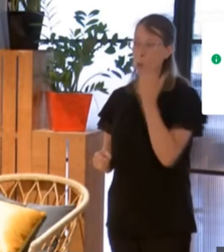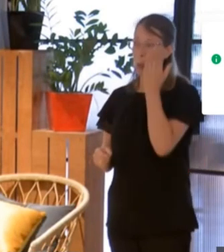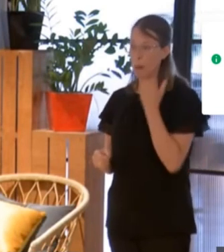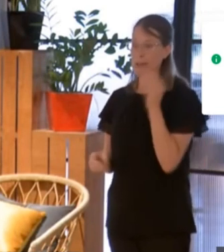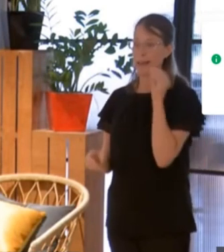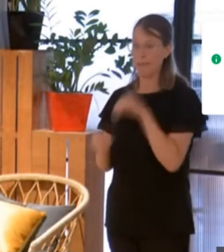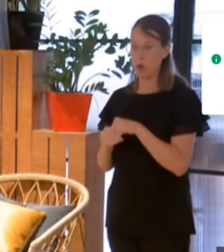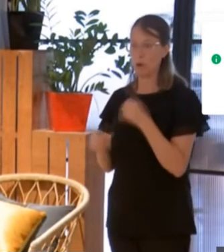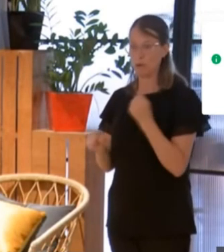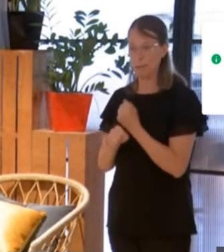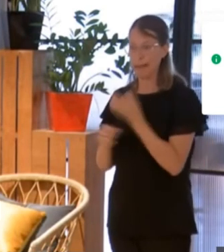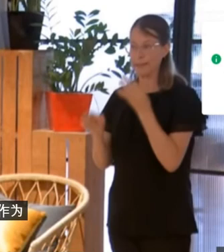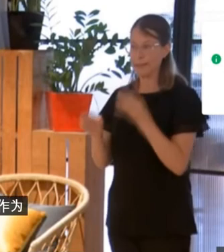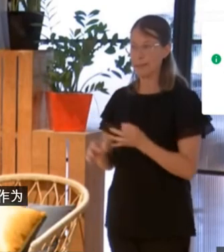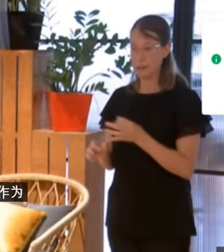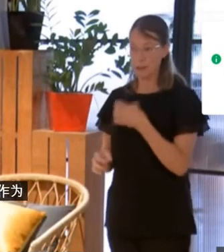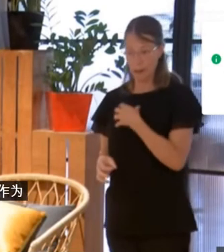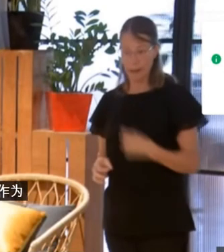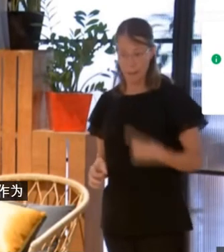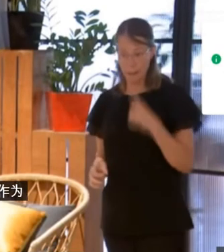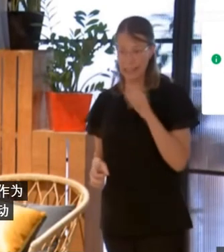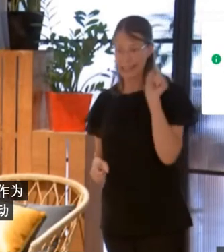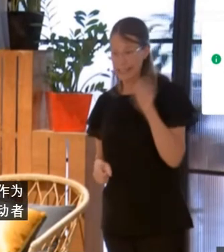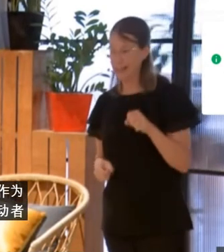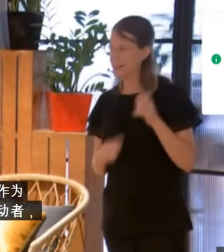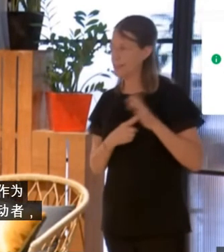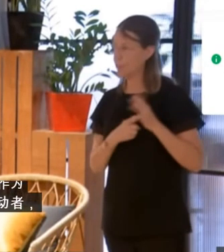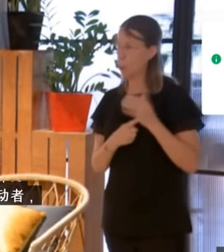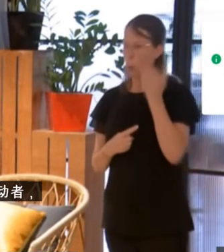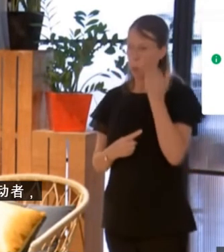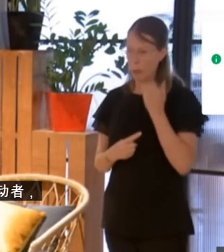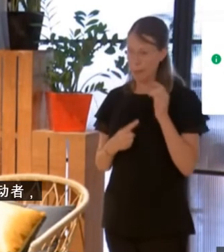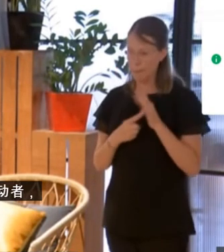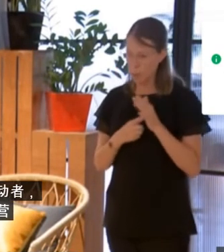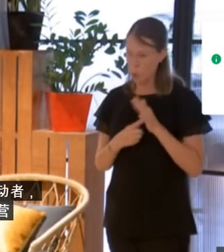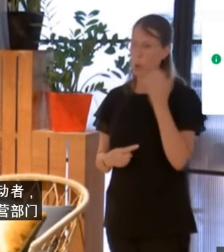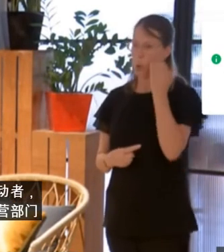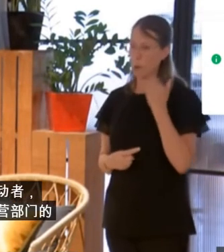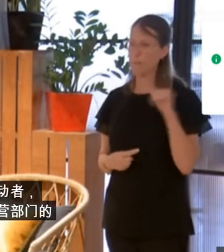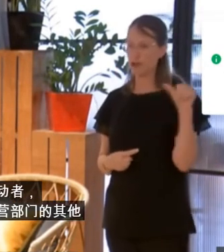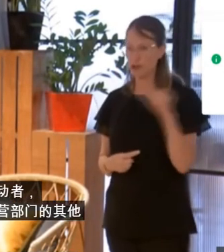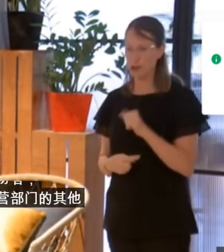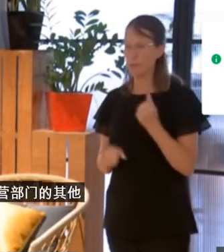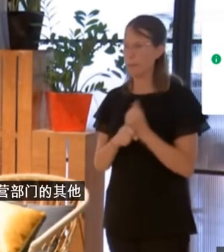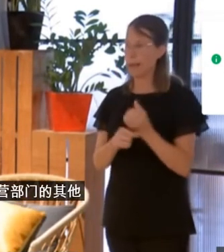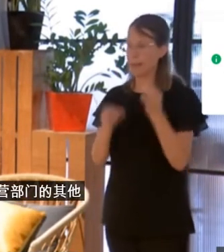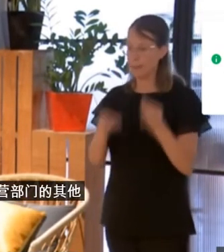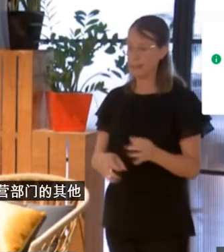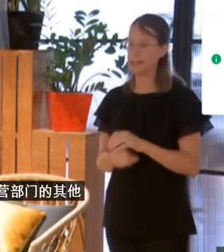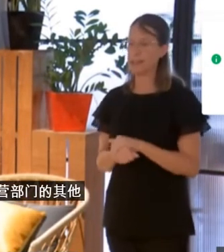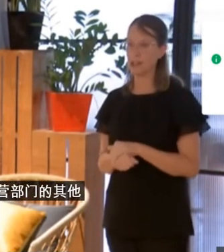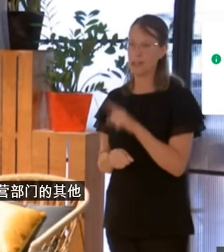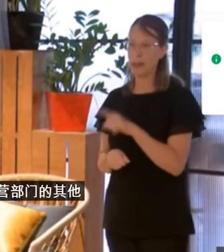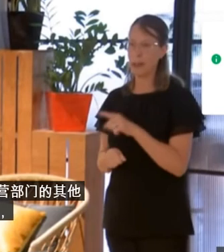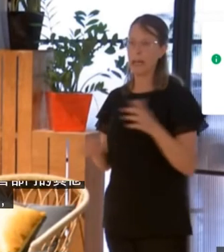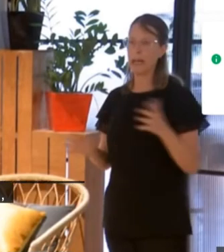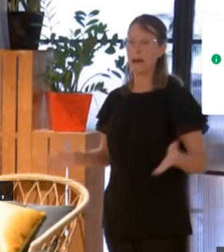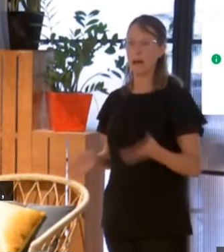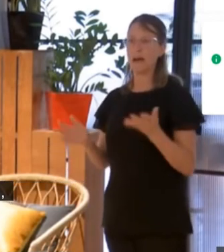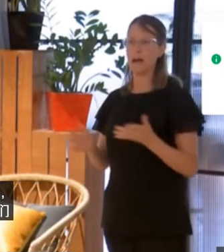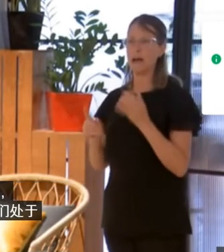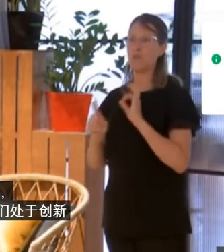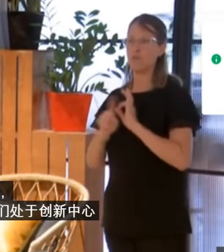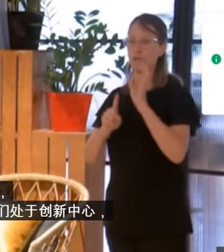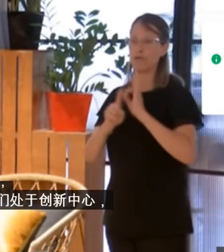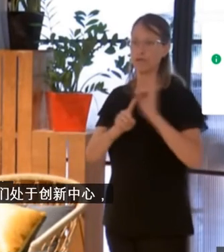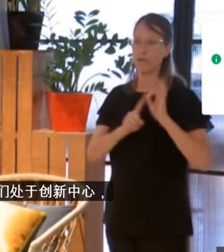saying that's now important, and again, government as driver of policy and leadership can actually push private sector, other businesses, to elevate women. And of course,